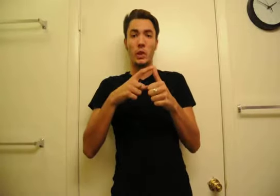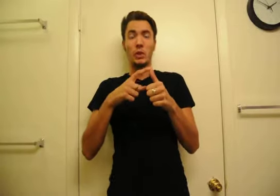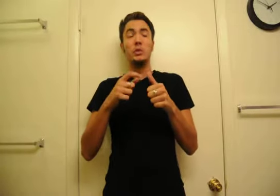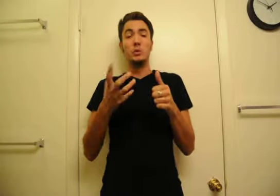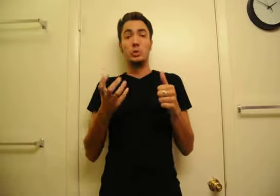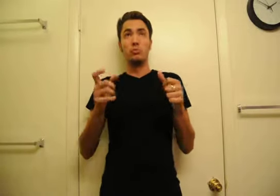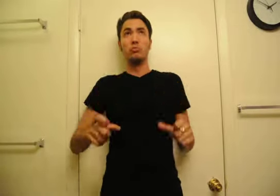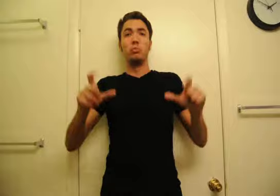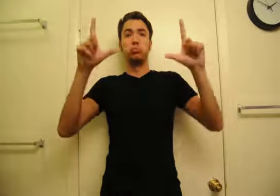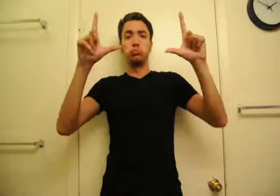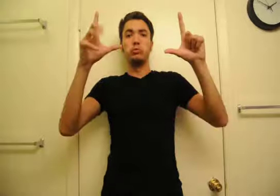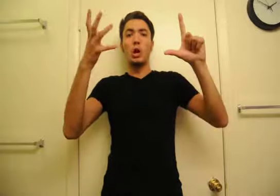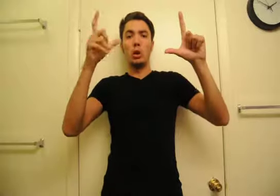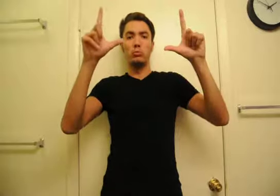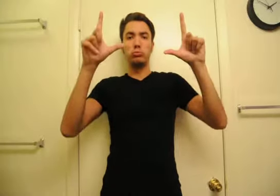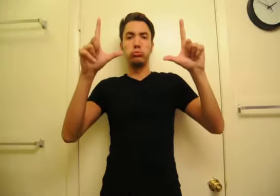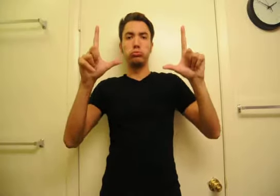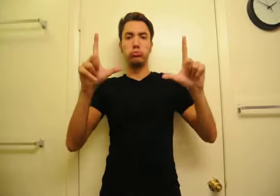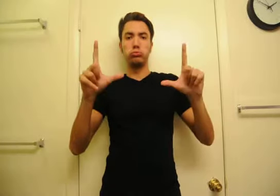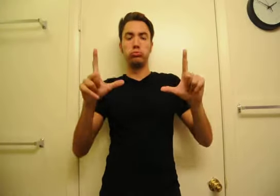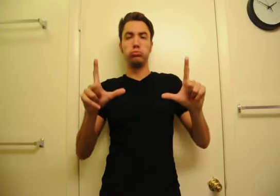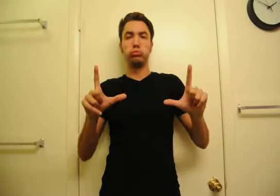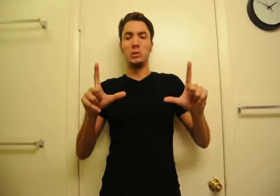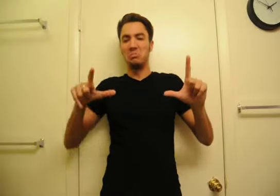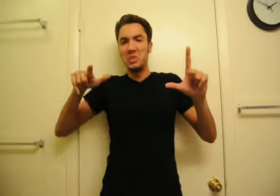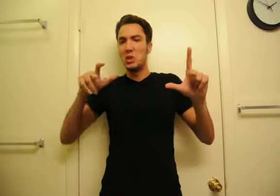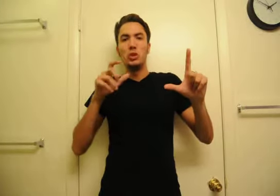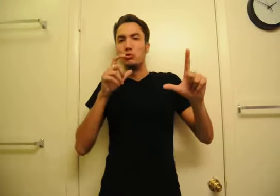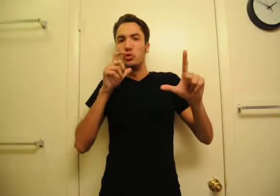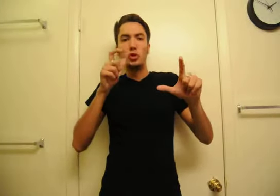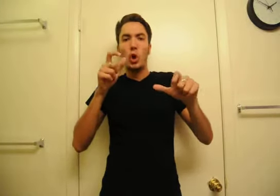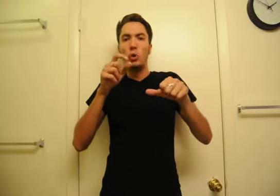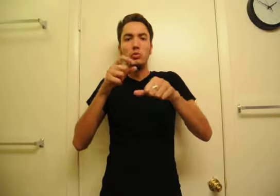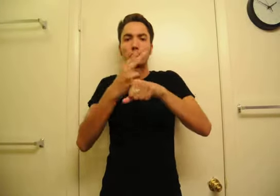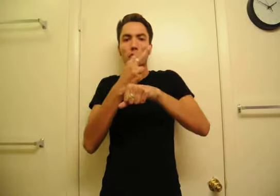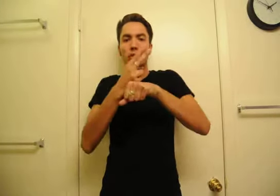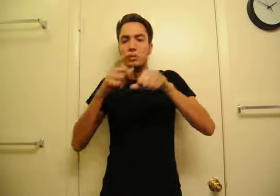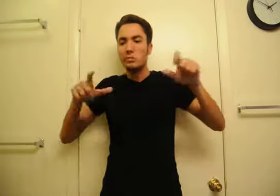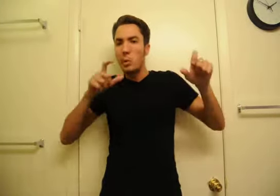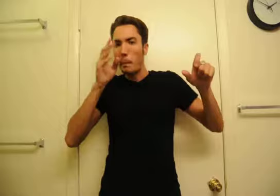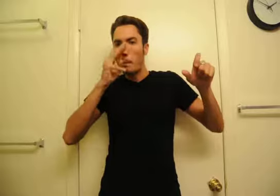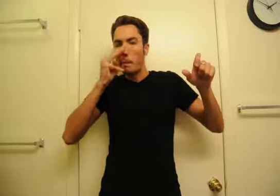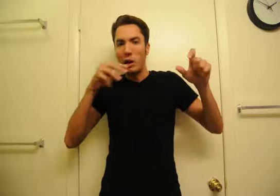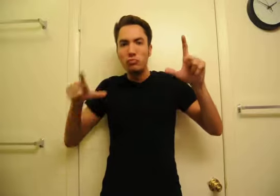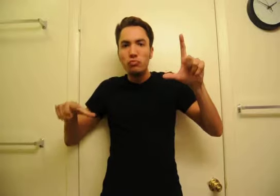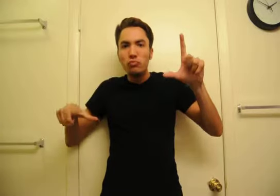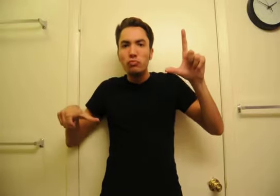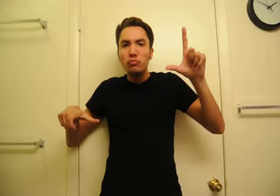only if you're paid by the hour. Instead, hit the space bar. The space bar scrolls down one page. Hold